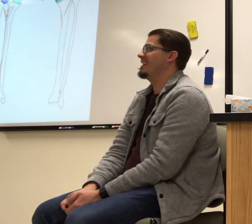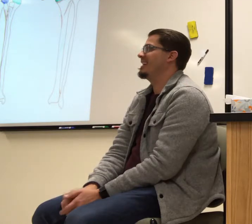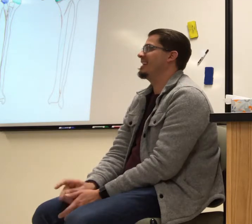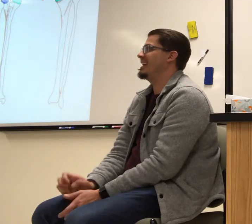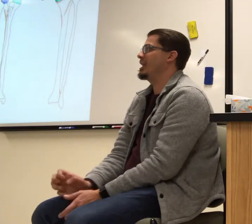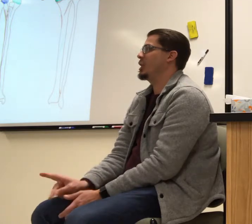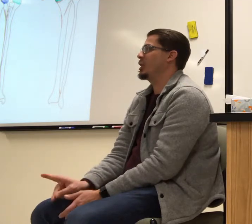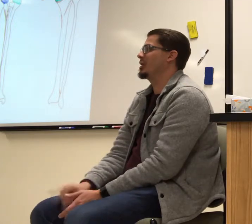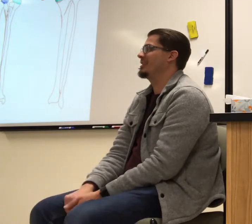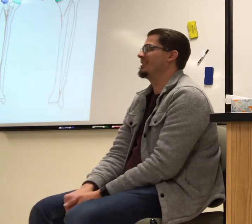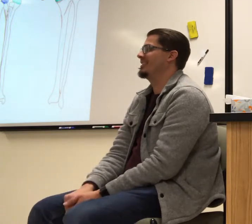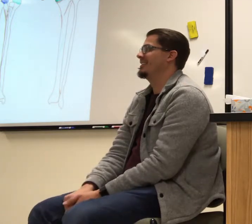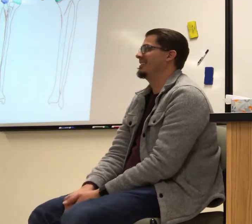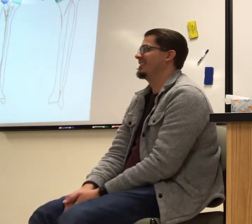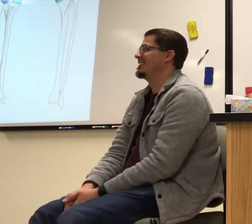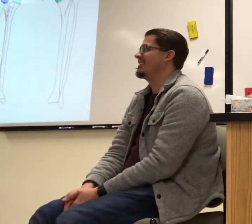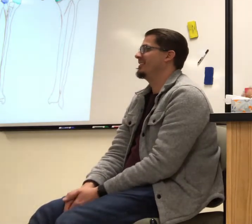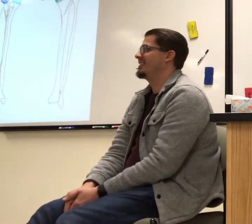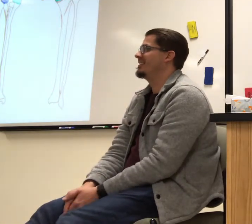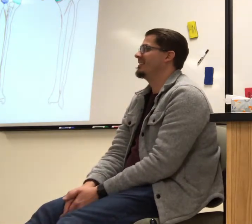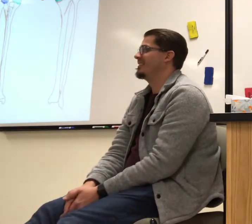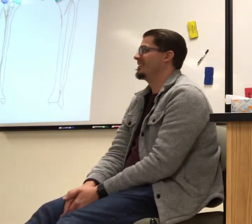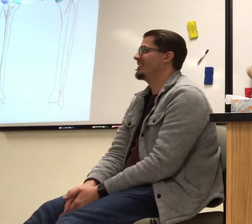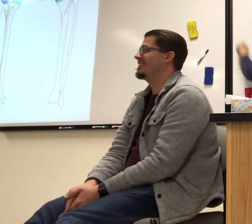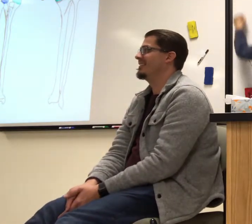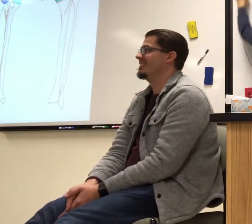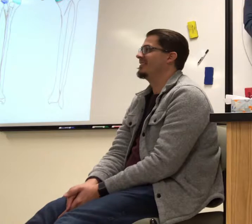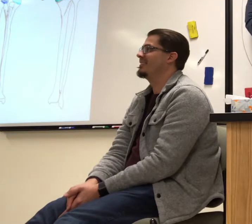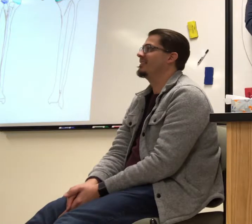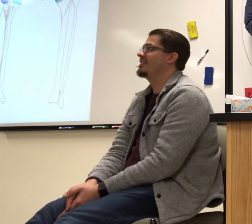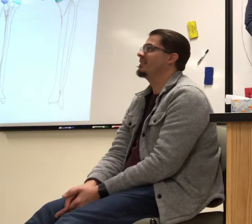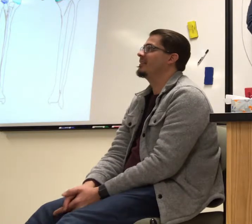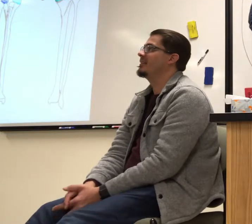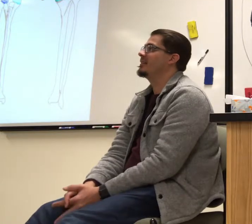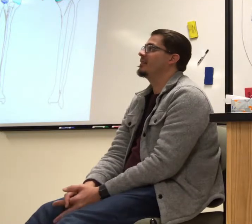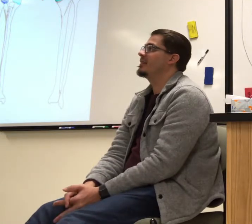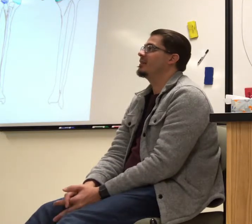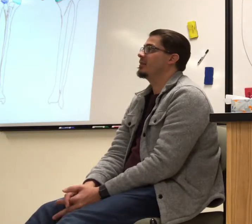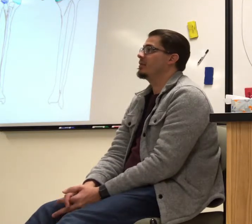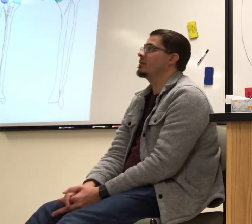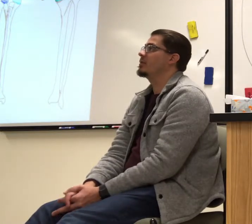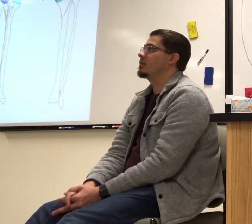Tibial tuberosity, you kneel on it, continue up here.